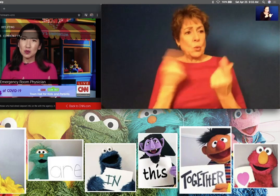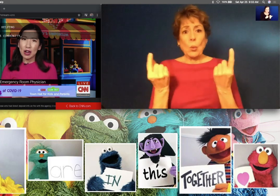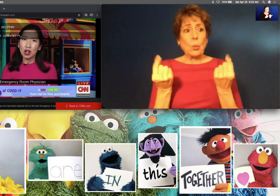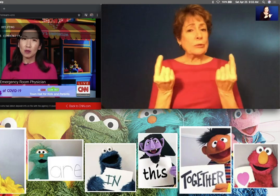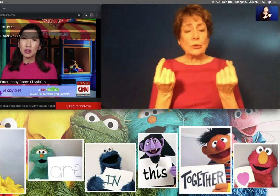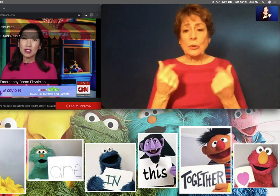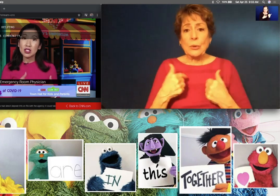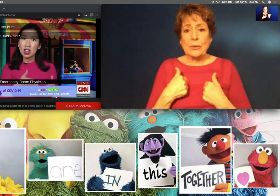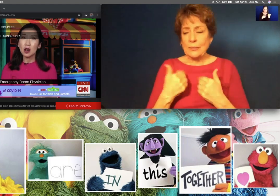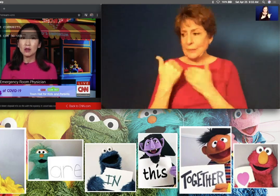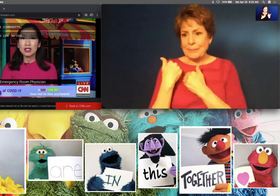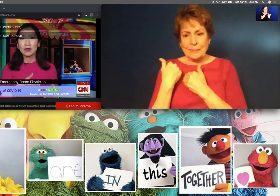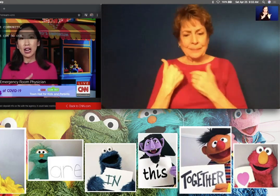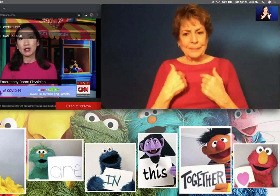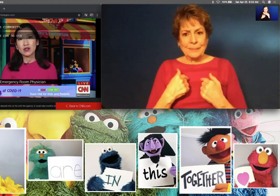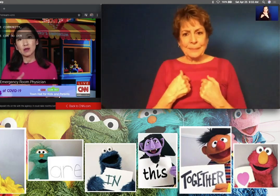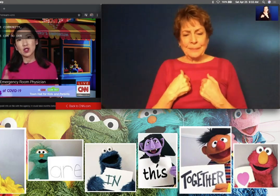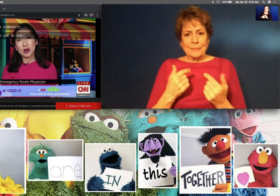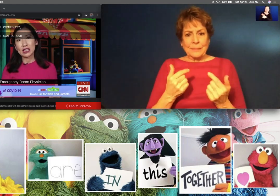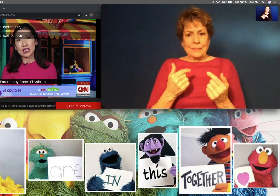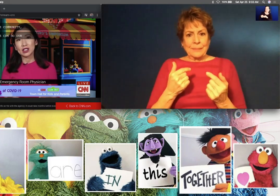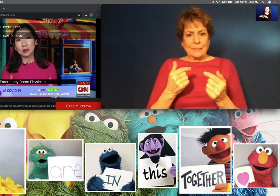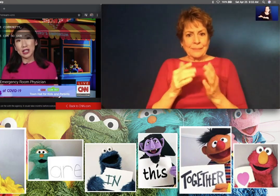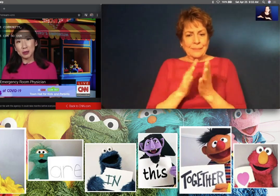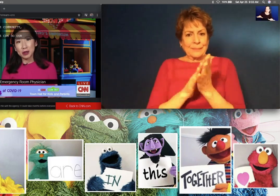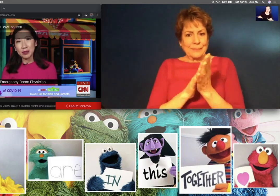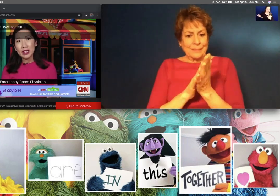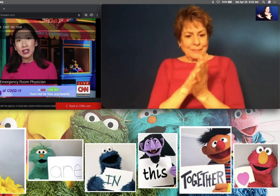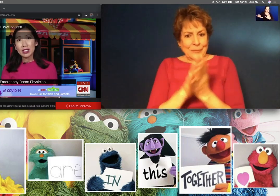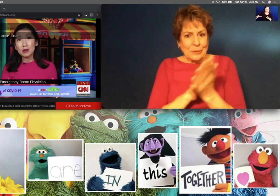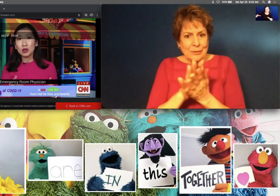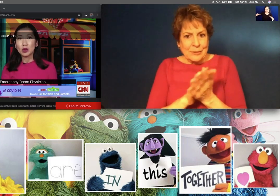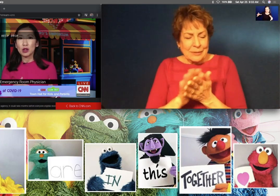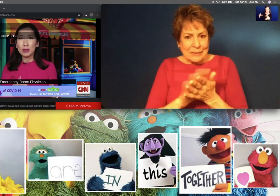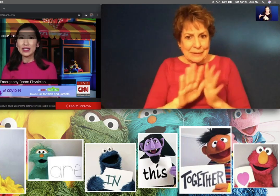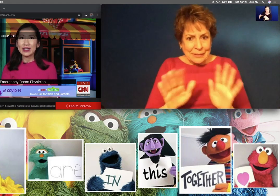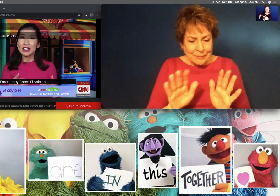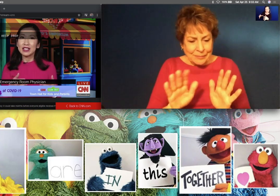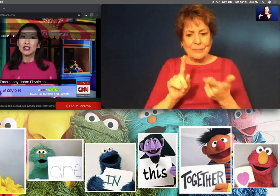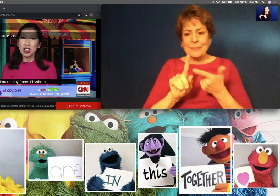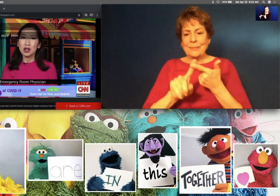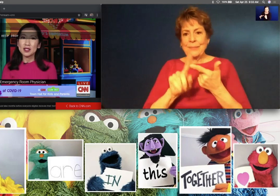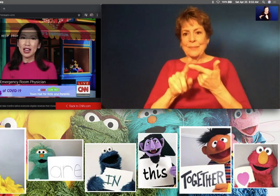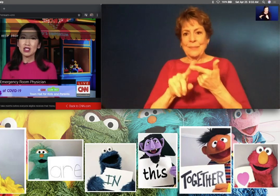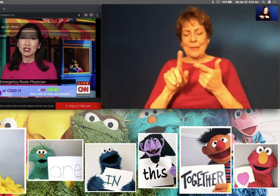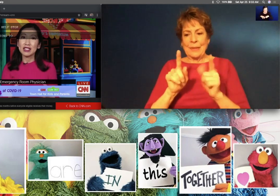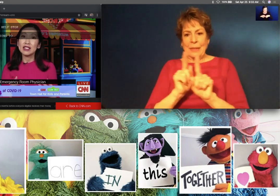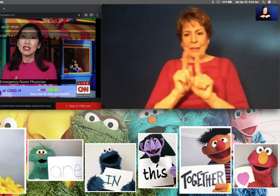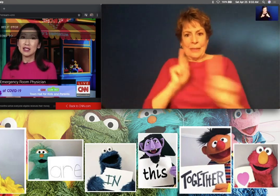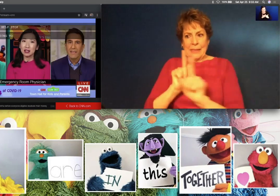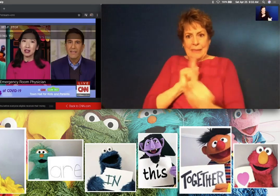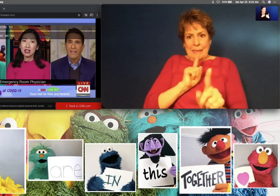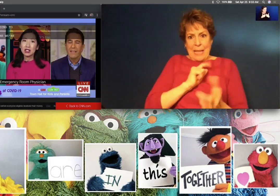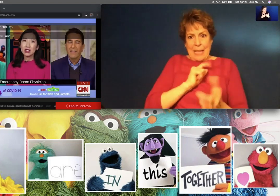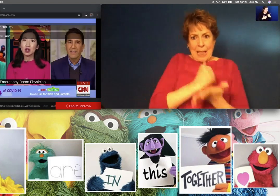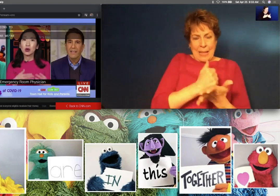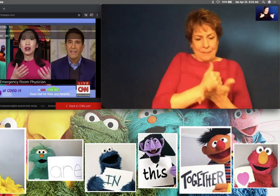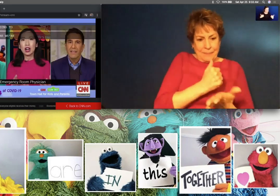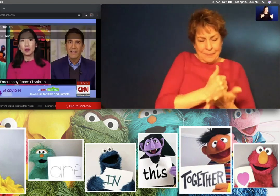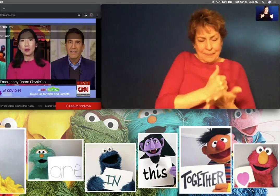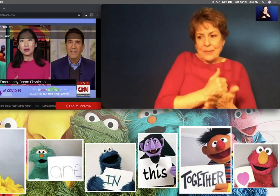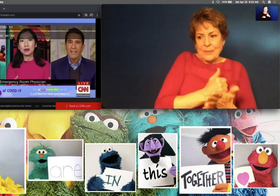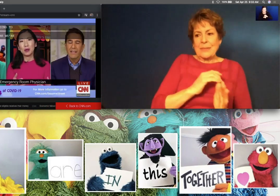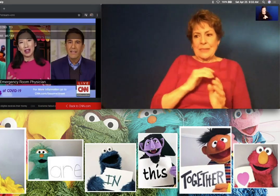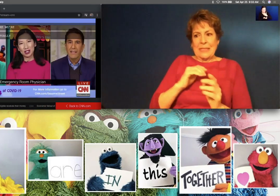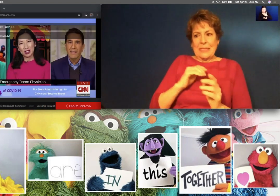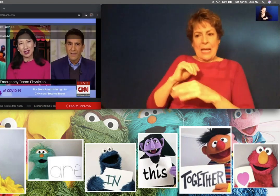can help stop the virus from spreading to other people, the more we're making their jobs actually easier, the more we're